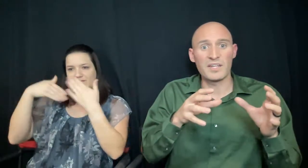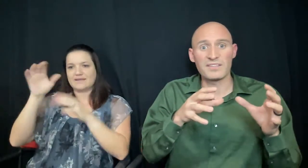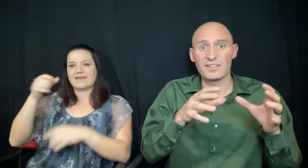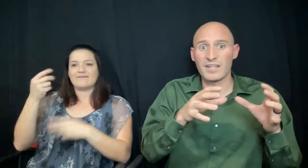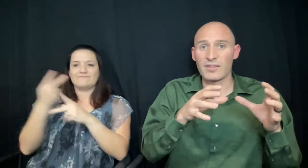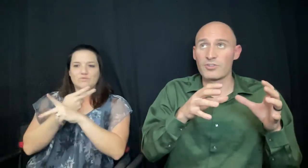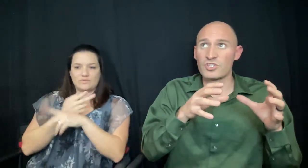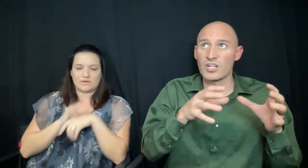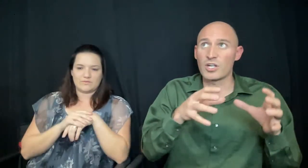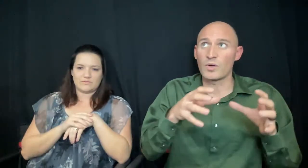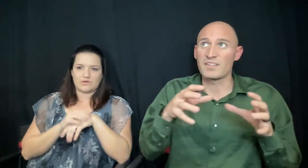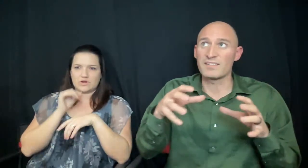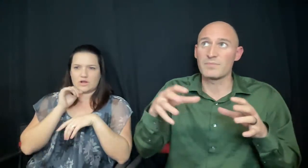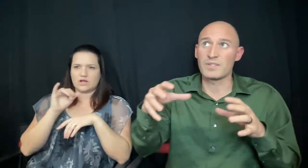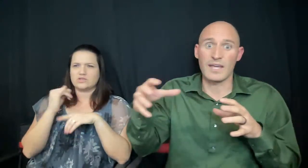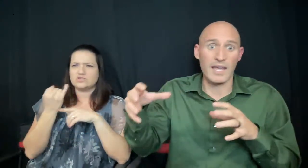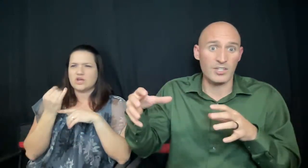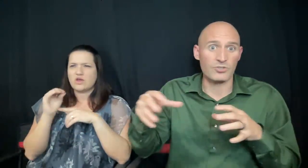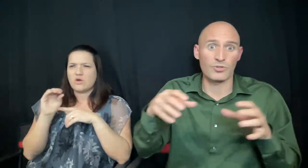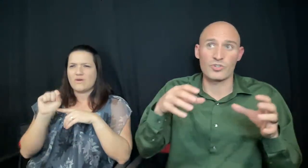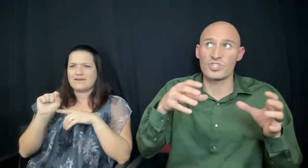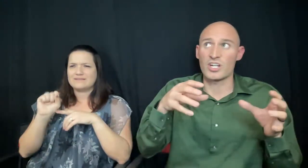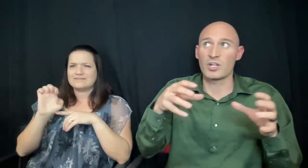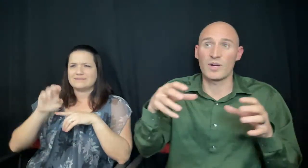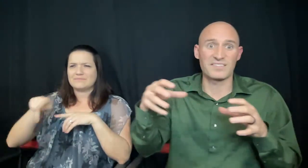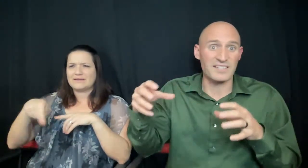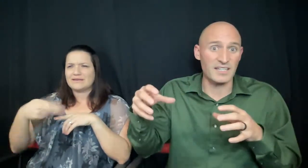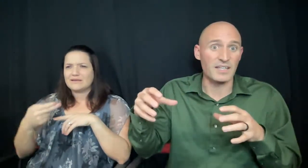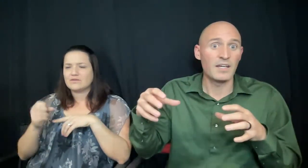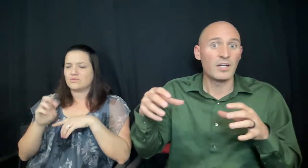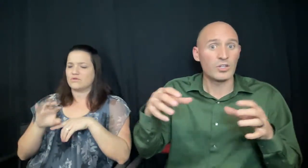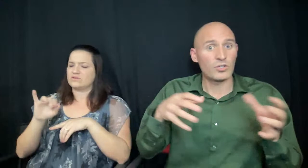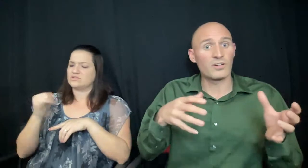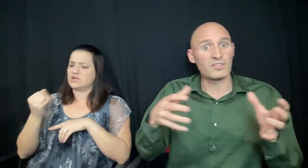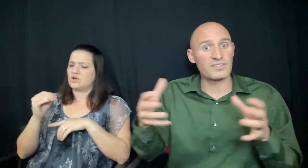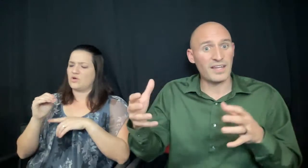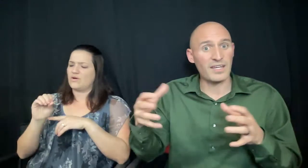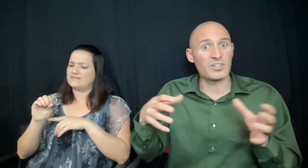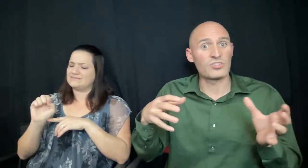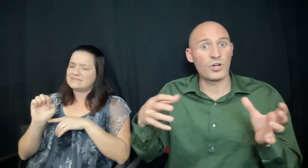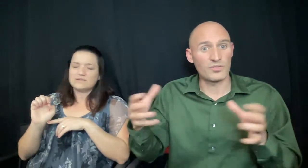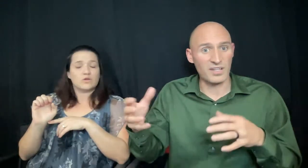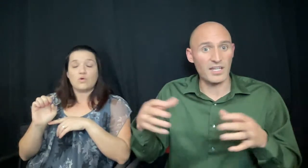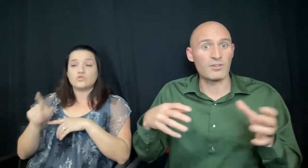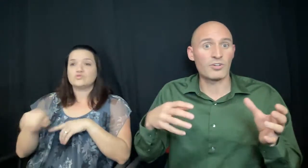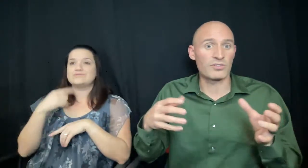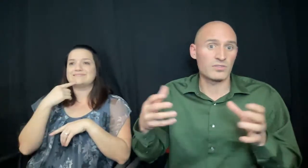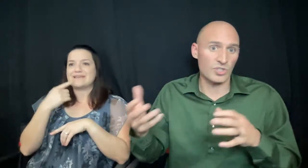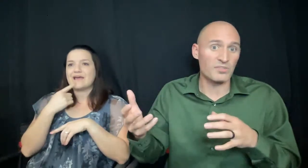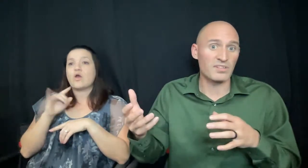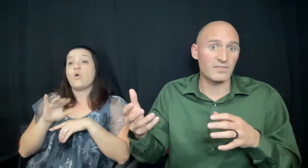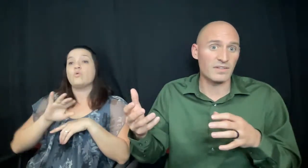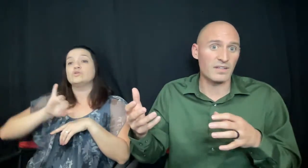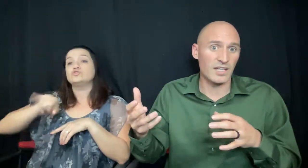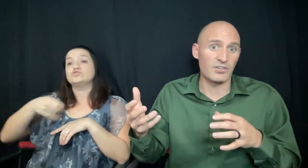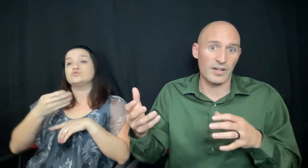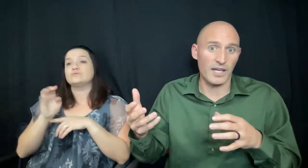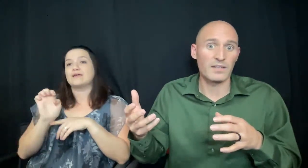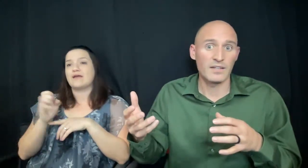piecing together Joseph or Jose. You're saying Jose or Joseph in your head.